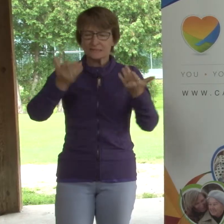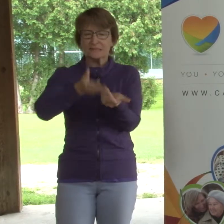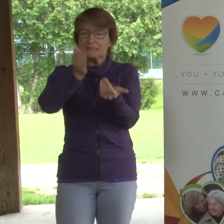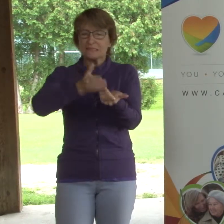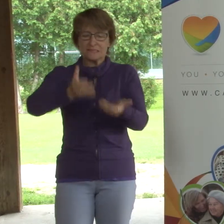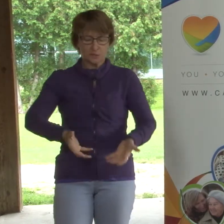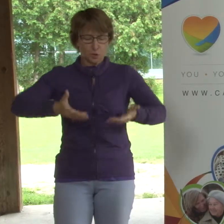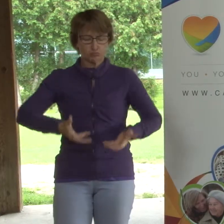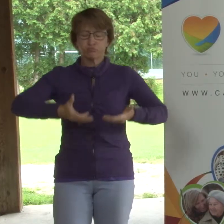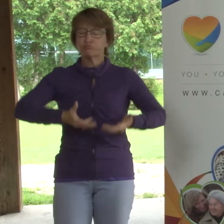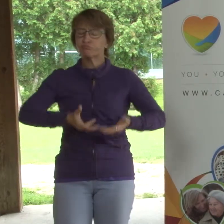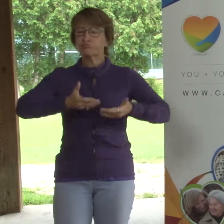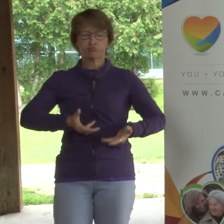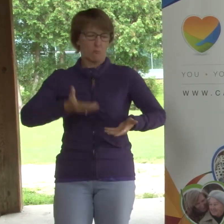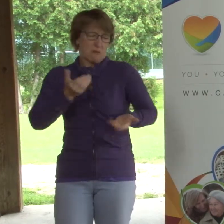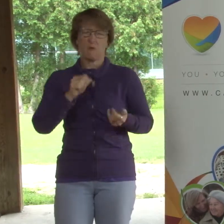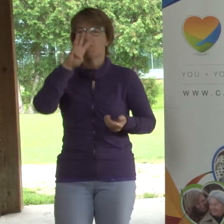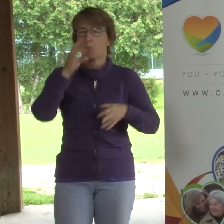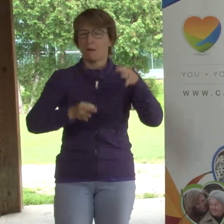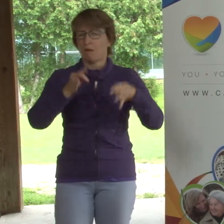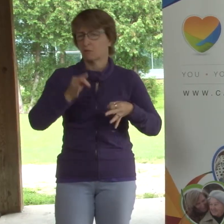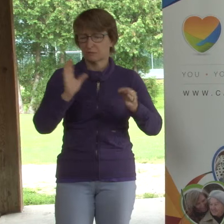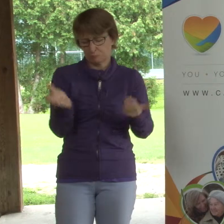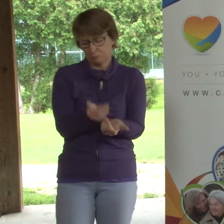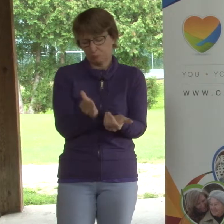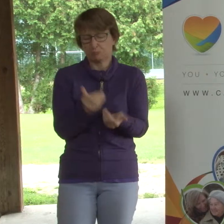It probably weighs no more than about 4 pounds.